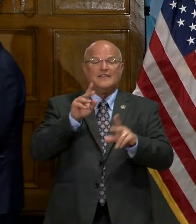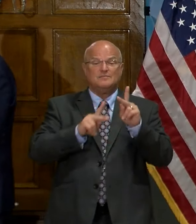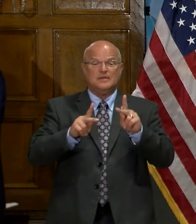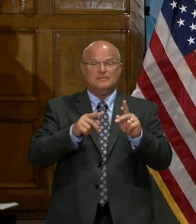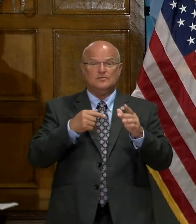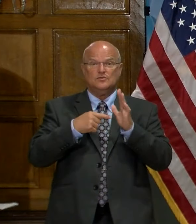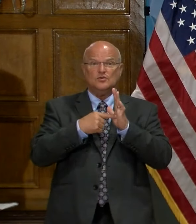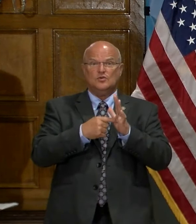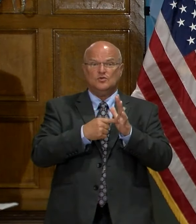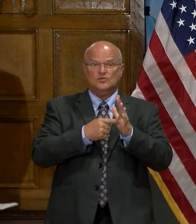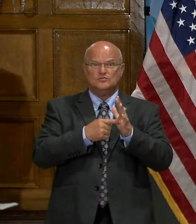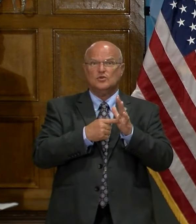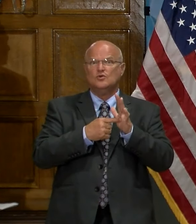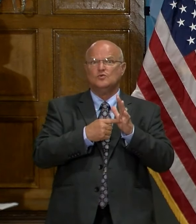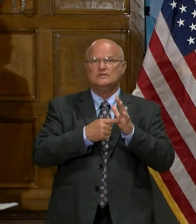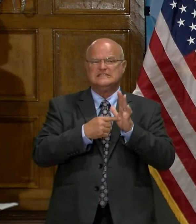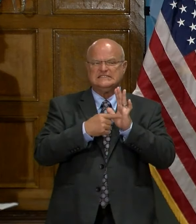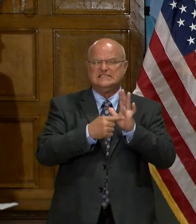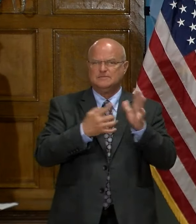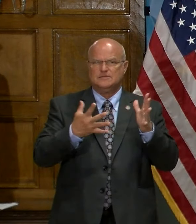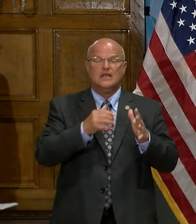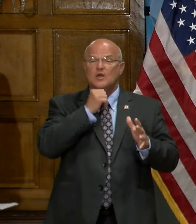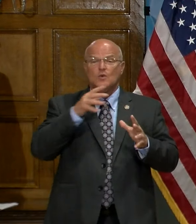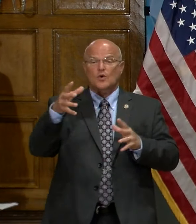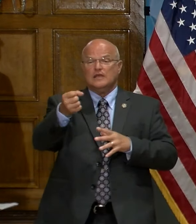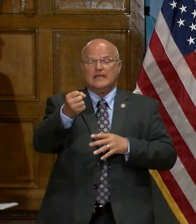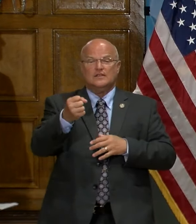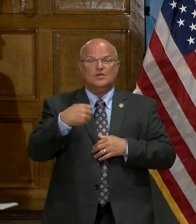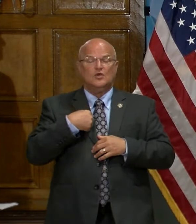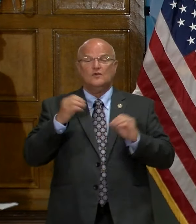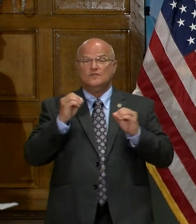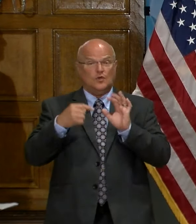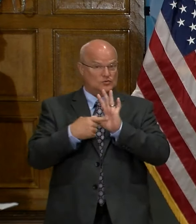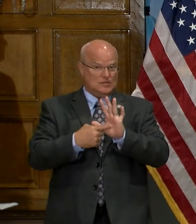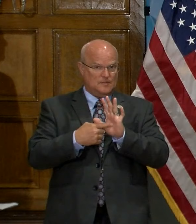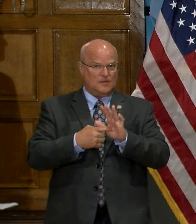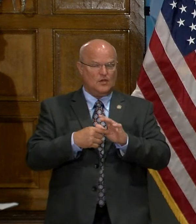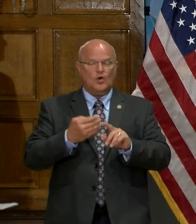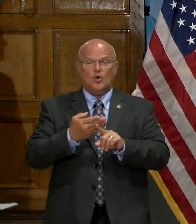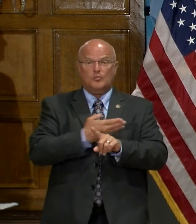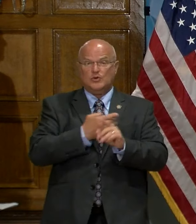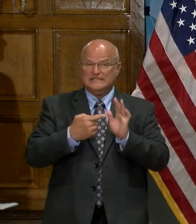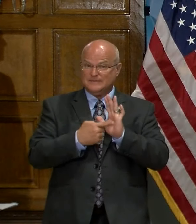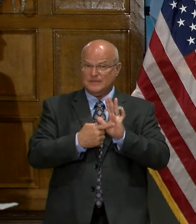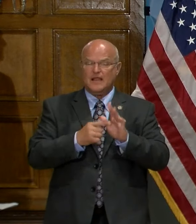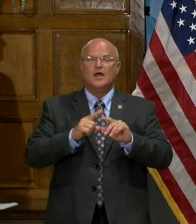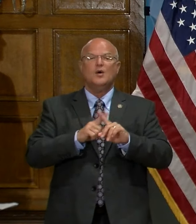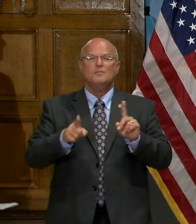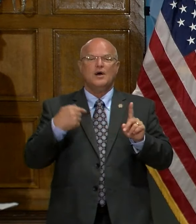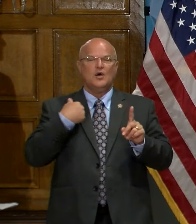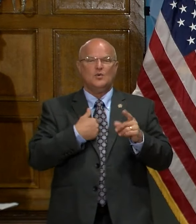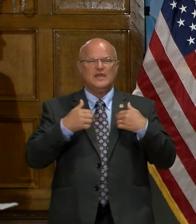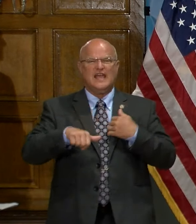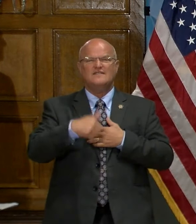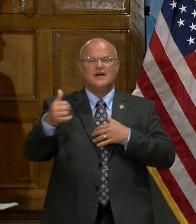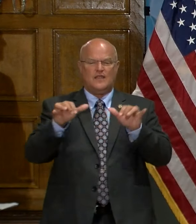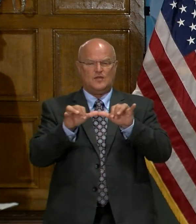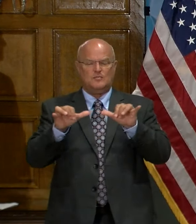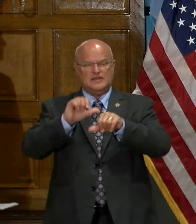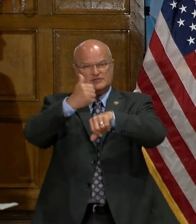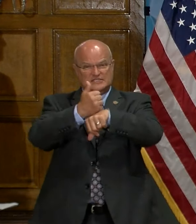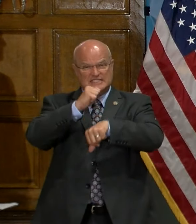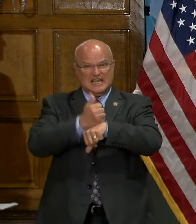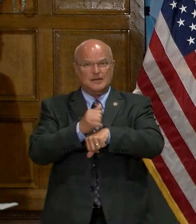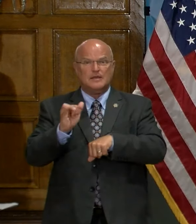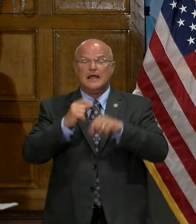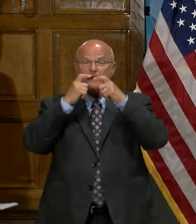are symptomatic. Obviously, it won't catch those who are asymptomatic or pre-symptomatic, but we have other measures in